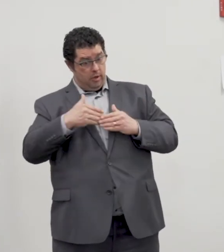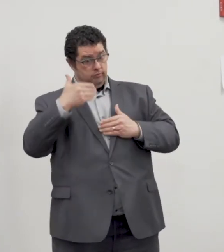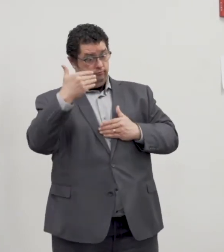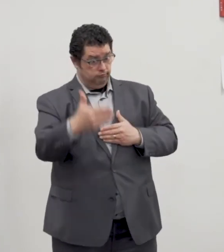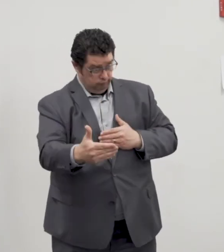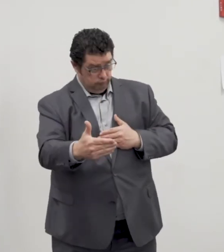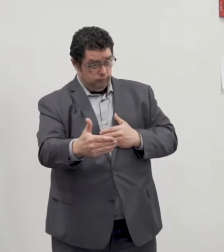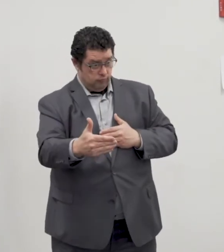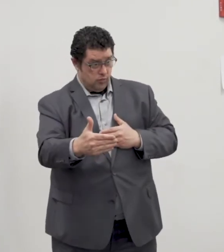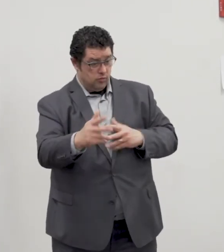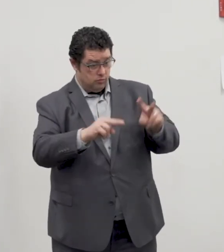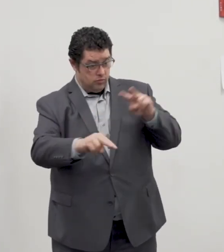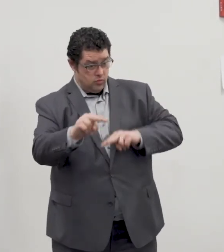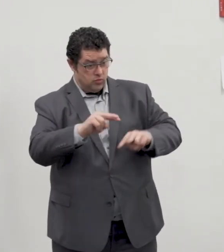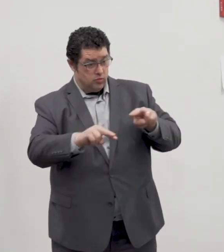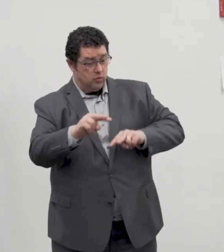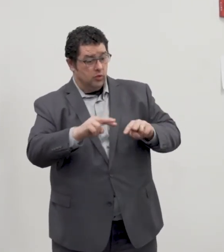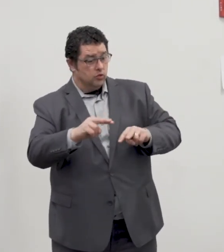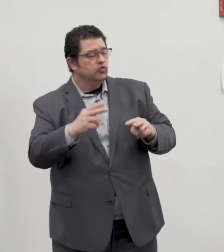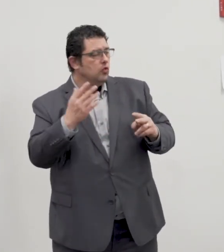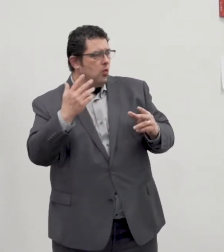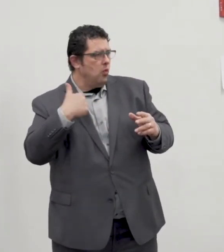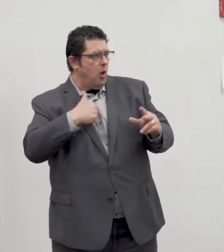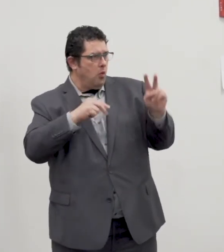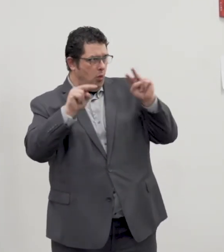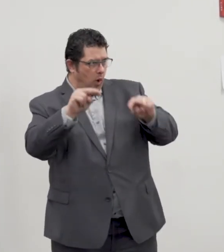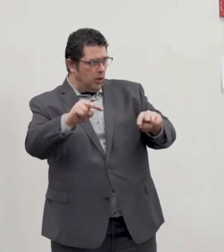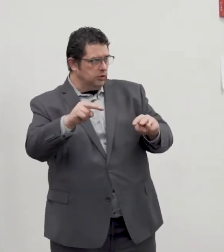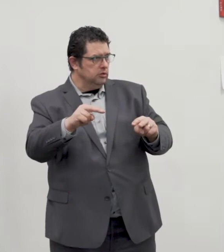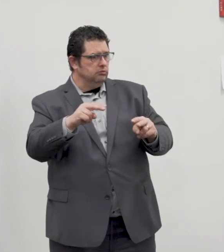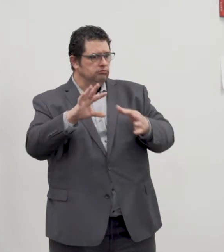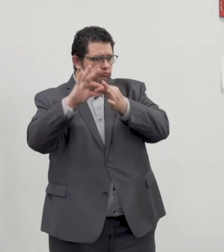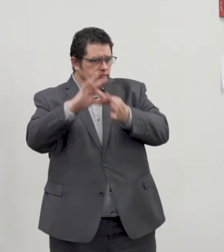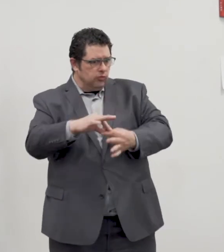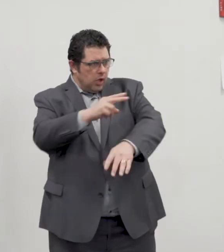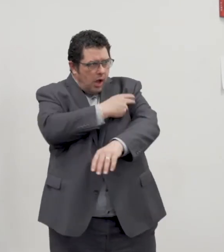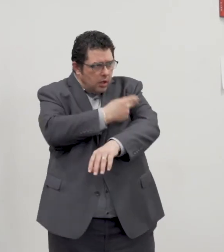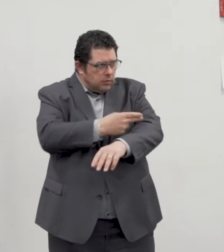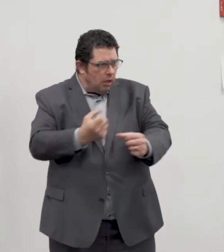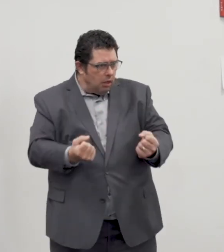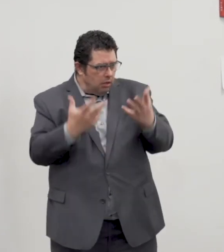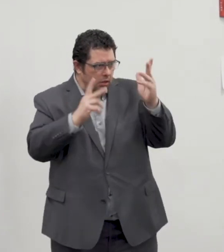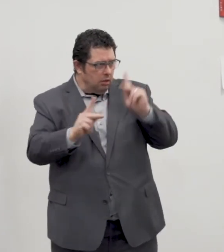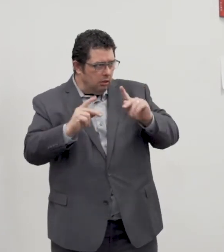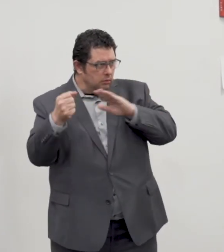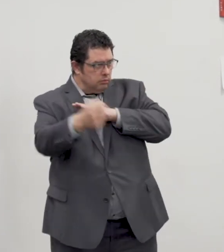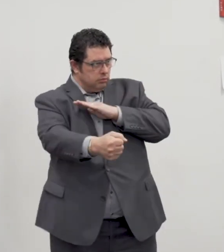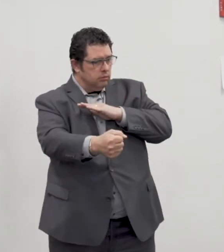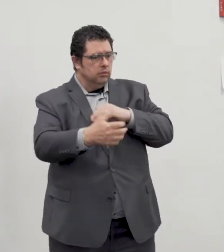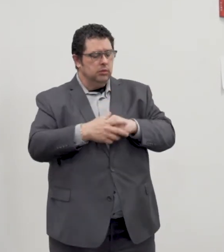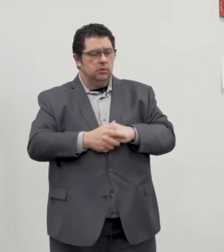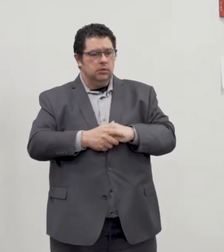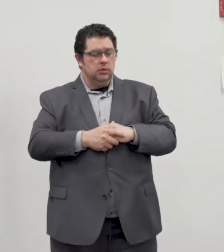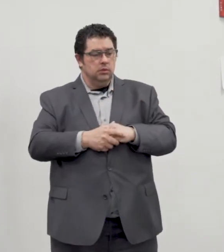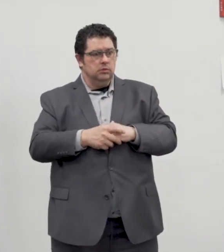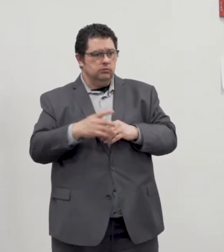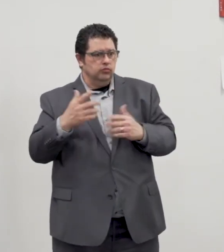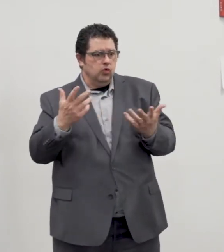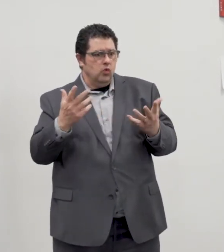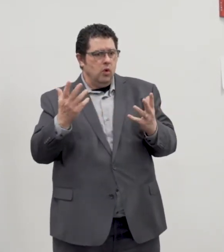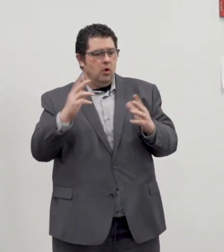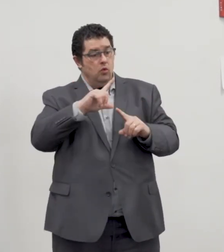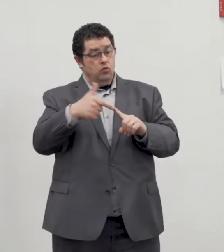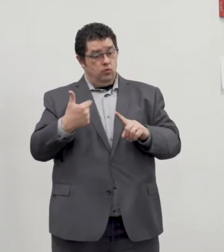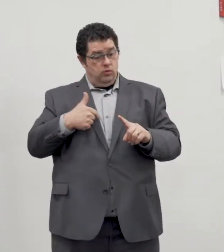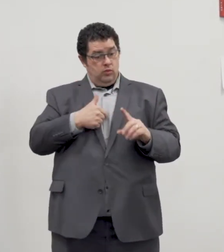the data points that we're watching surrounding hospitals. We will watch the data points that will be much more useful as we get more testing